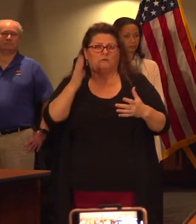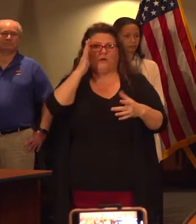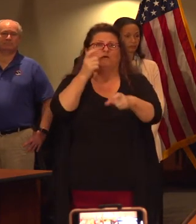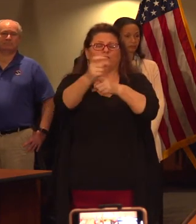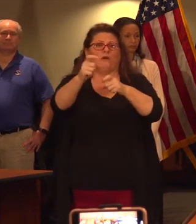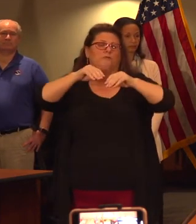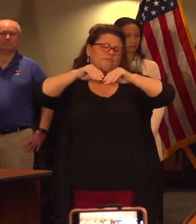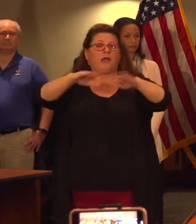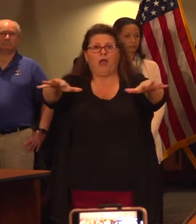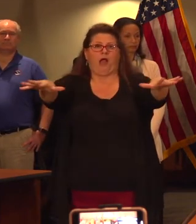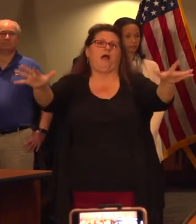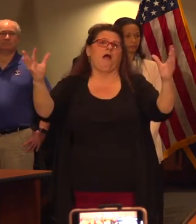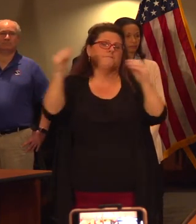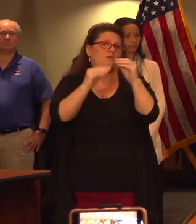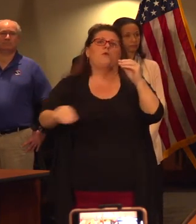had